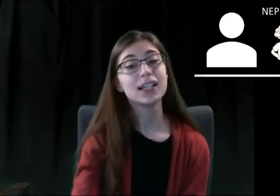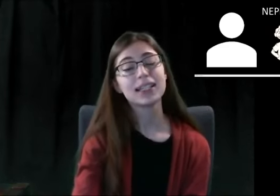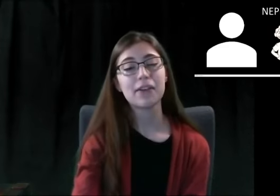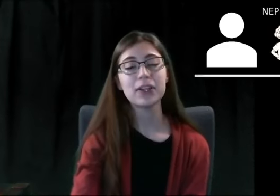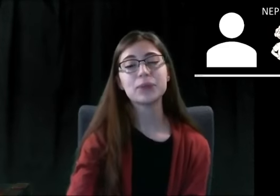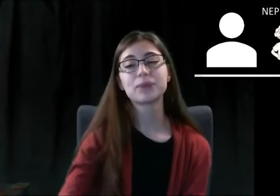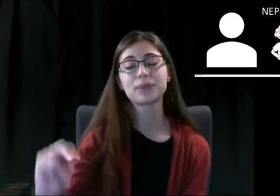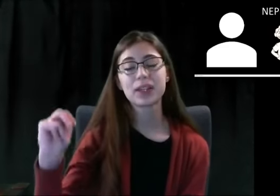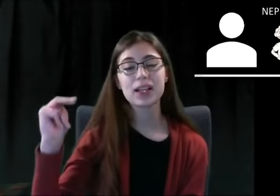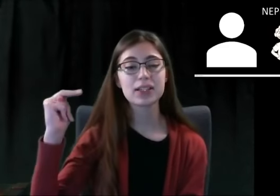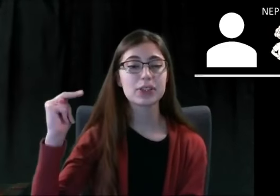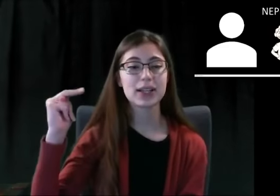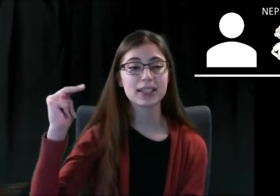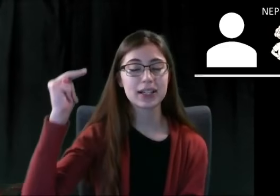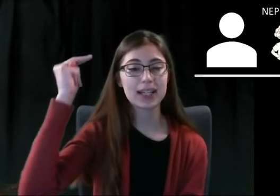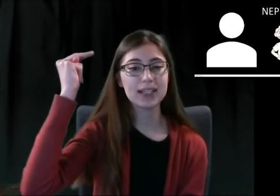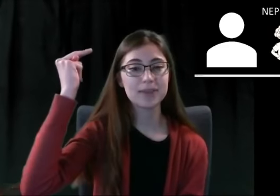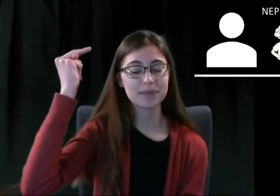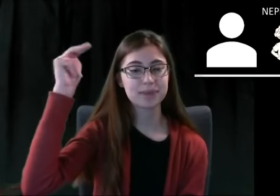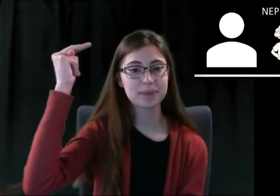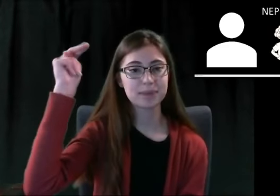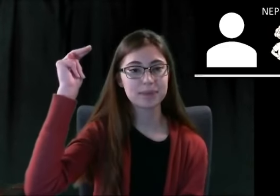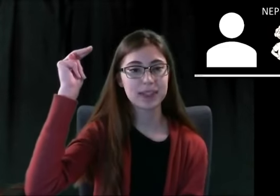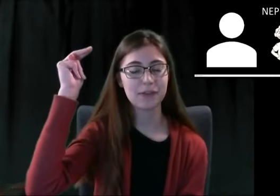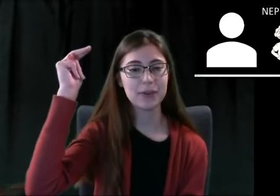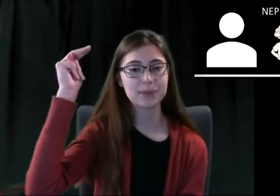Nephew. A straight letter N. Nephew.